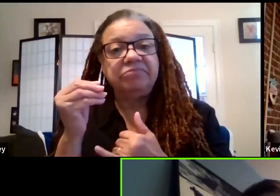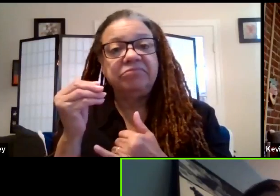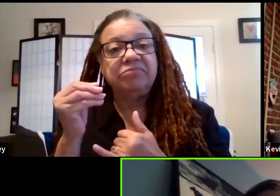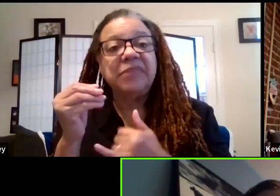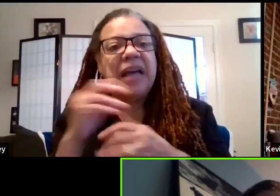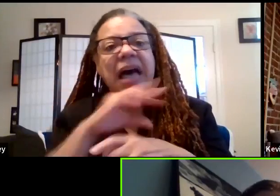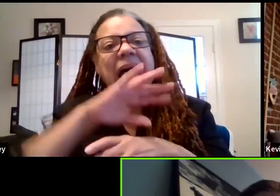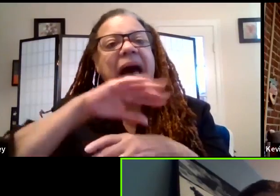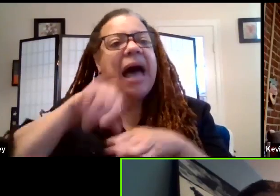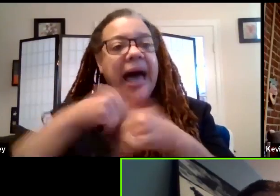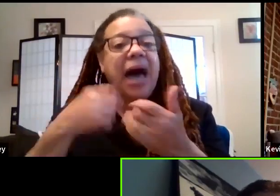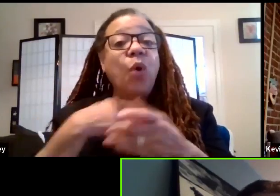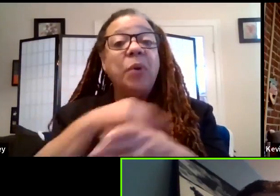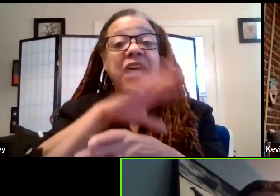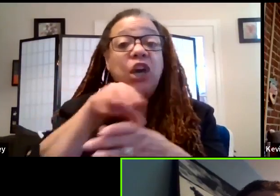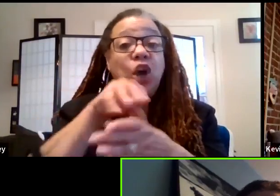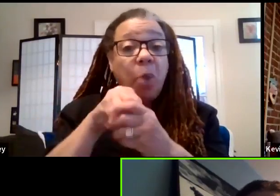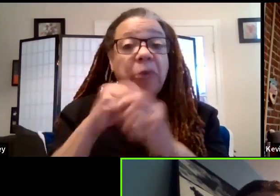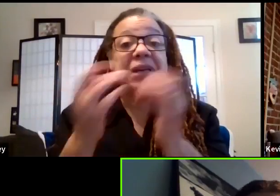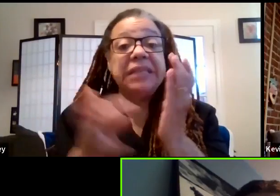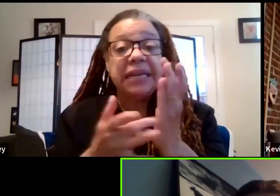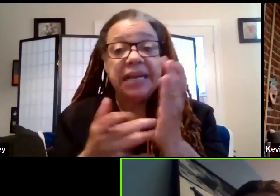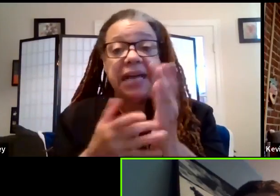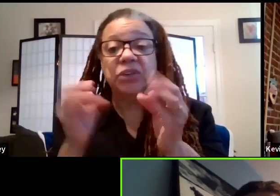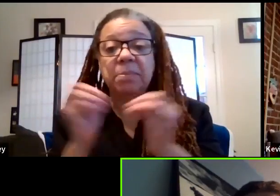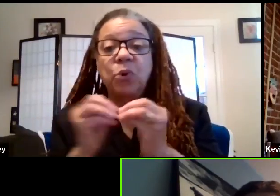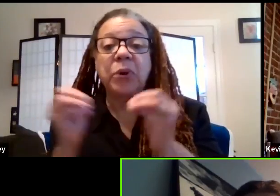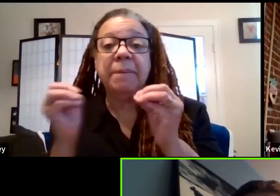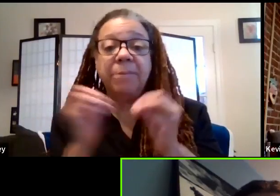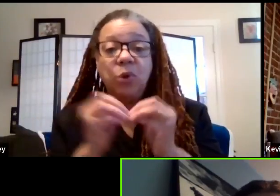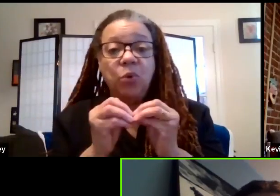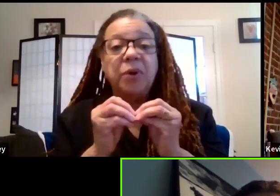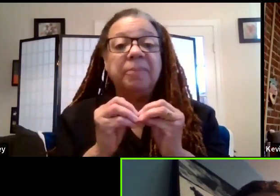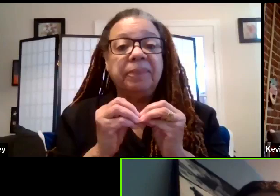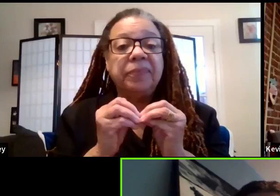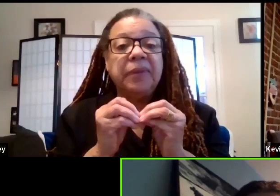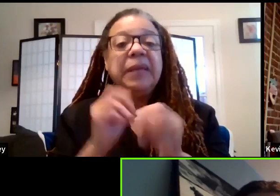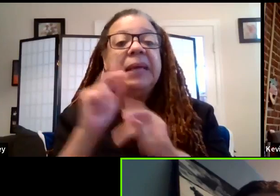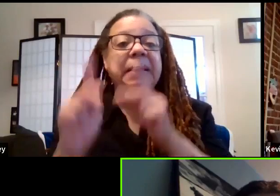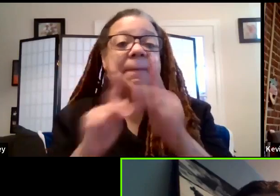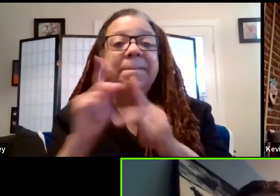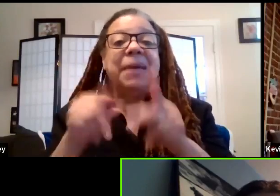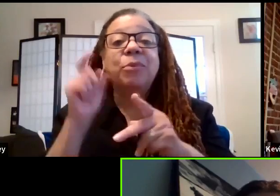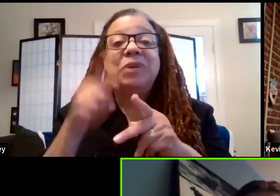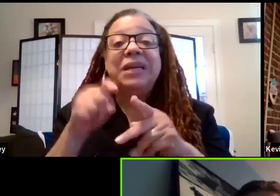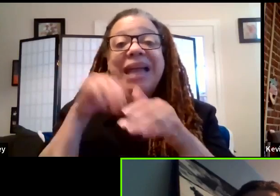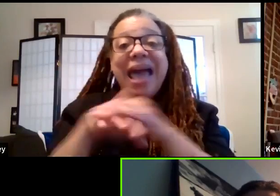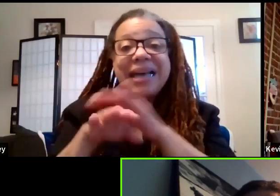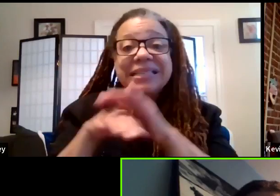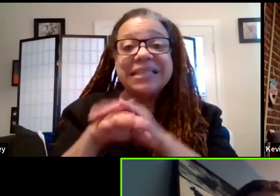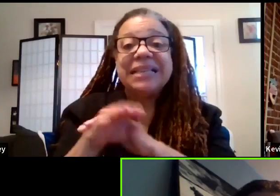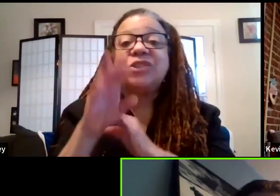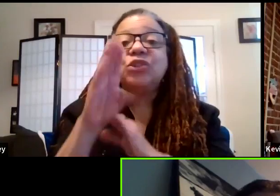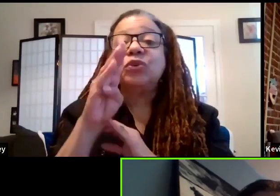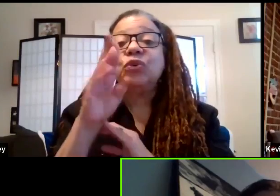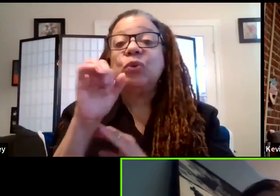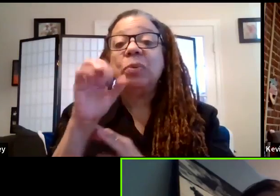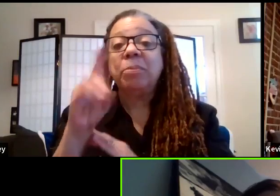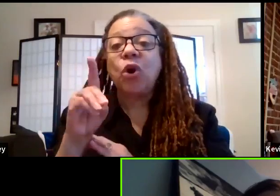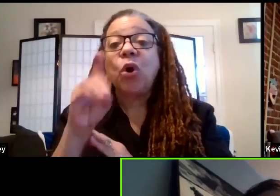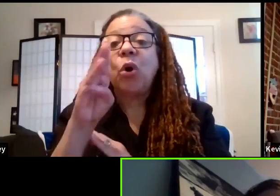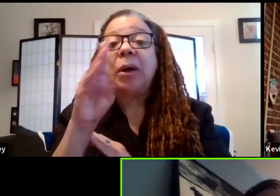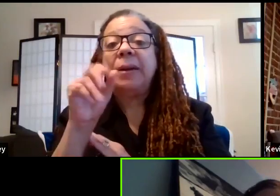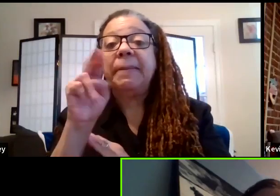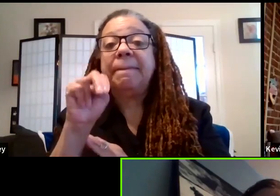incorporate technology more and more into what we do. So we do know that people need access to broadband supports. The federal government